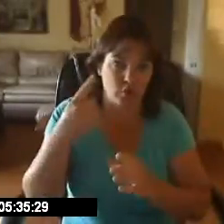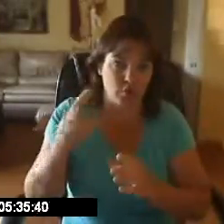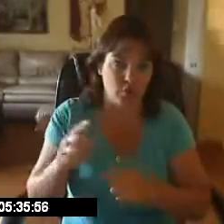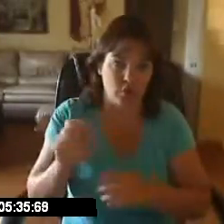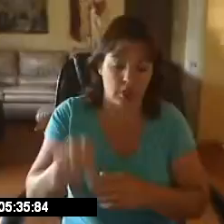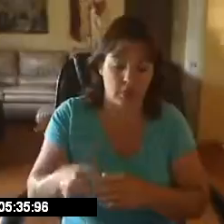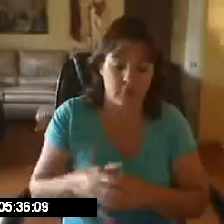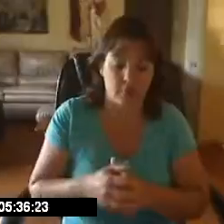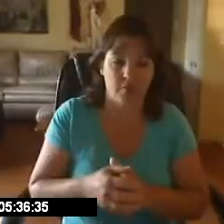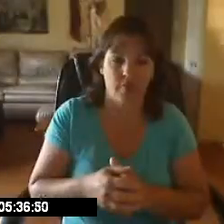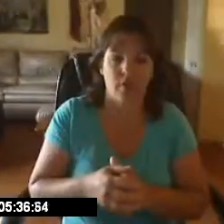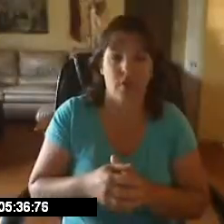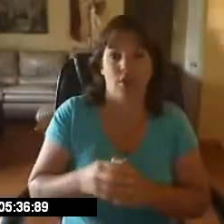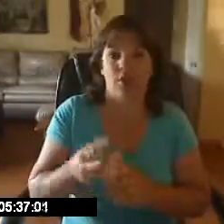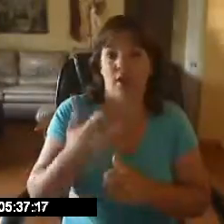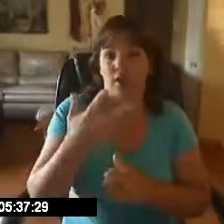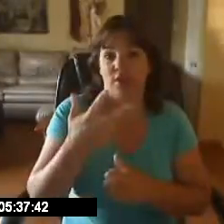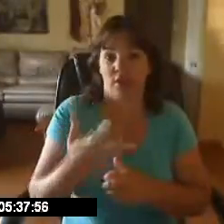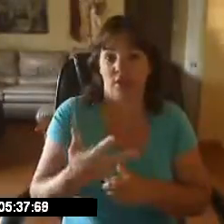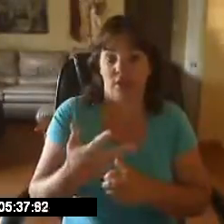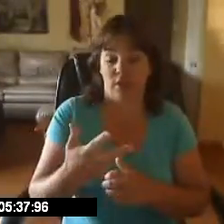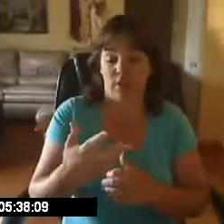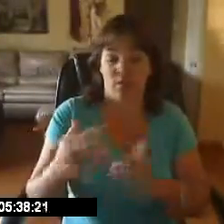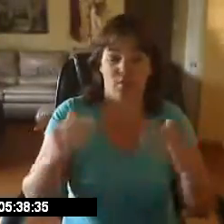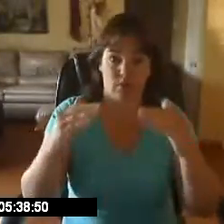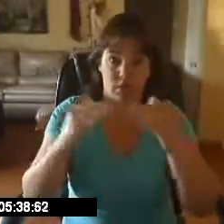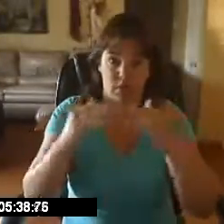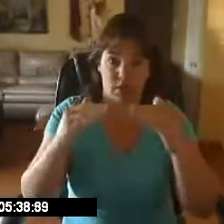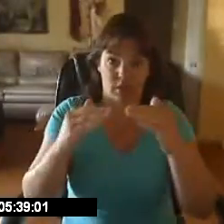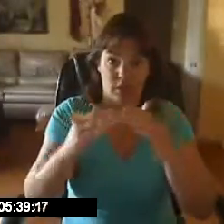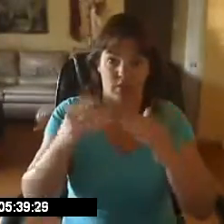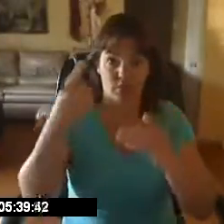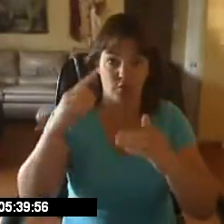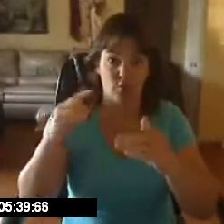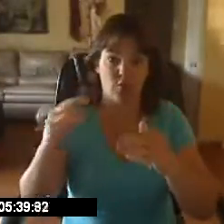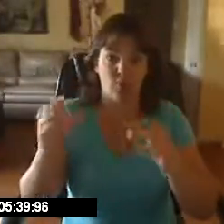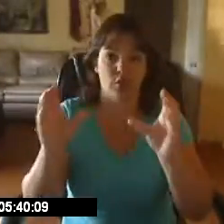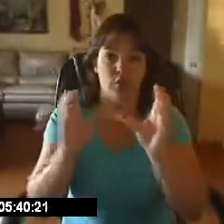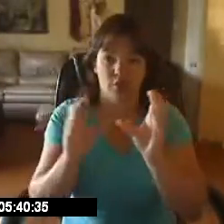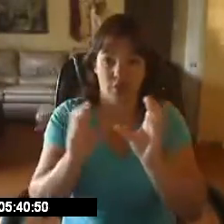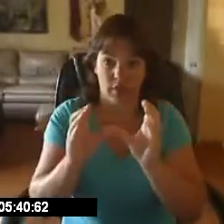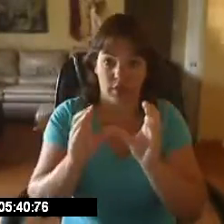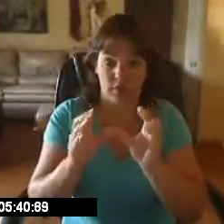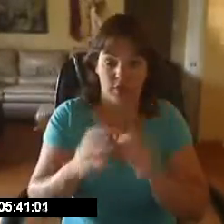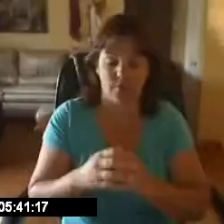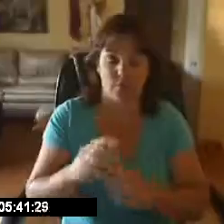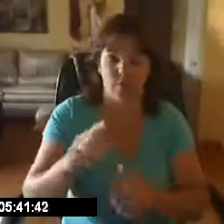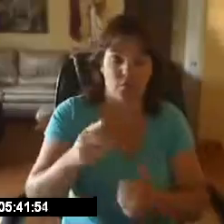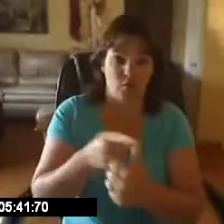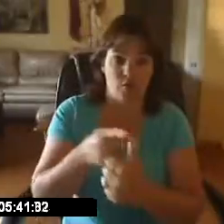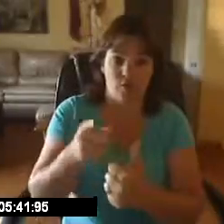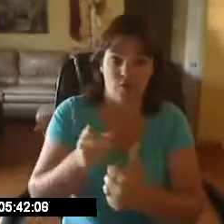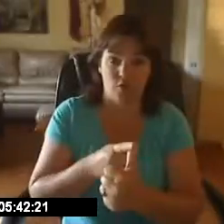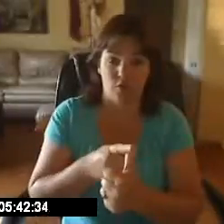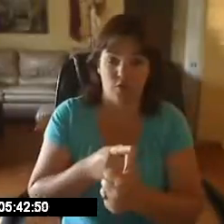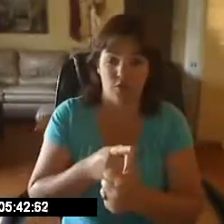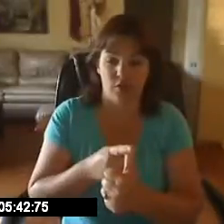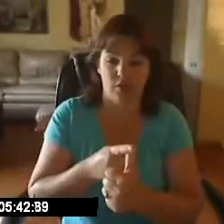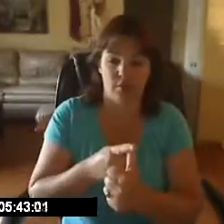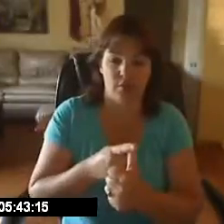of certification. The first level, which would probably be considered minimal